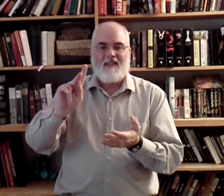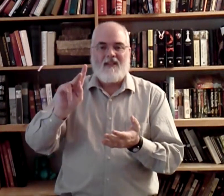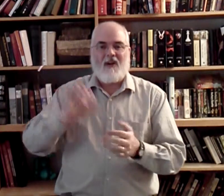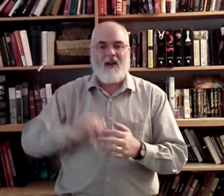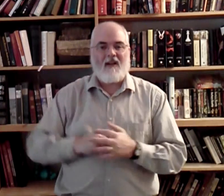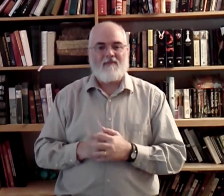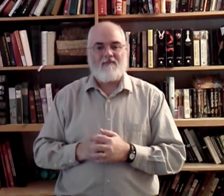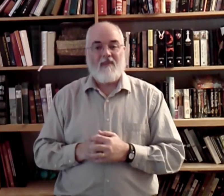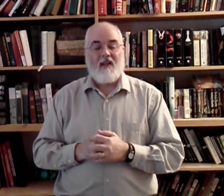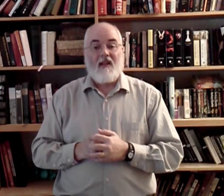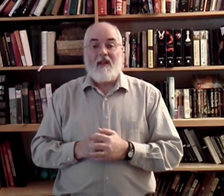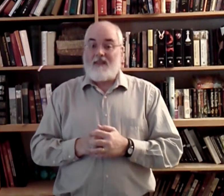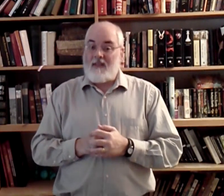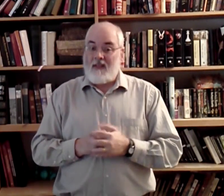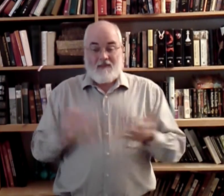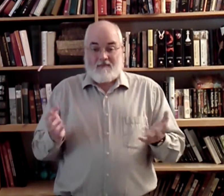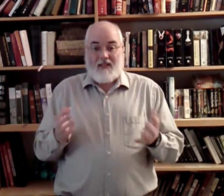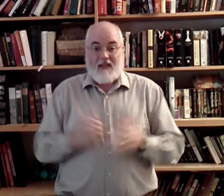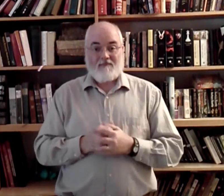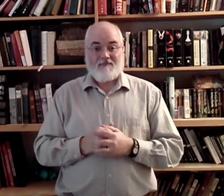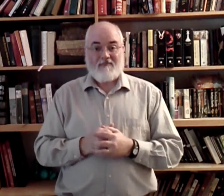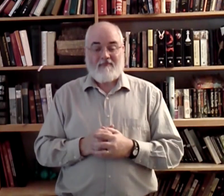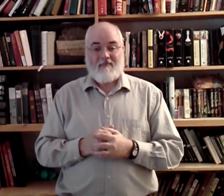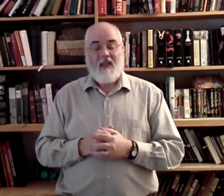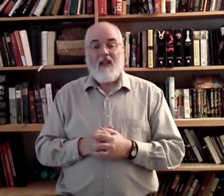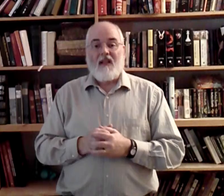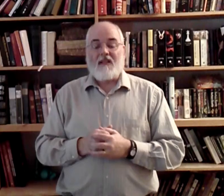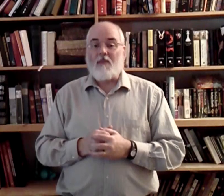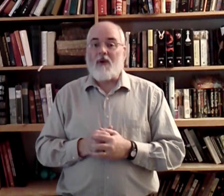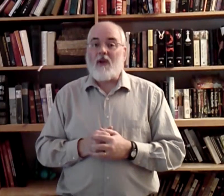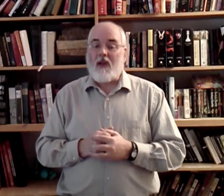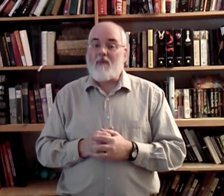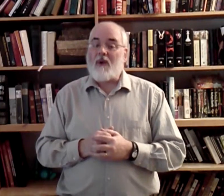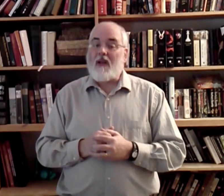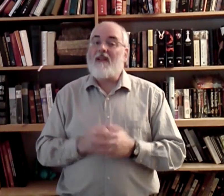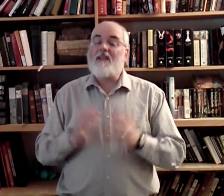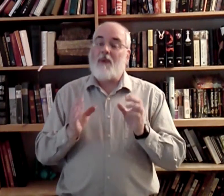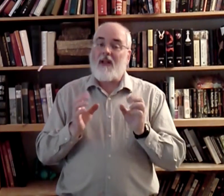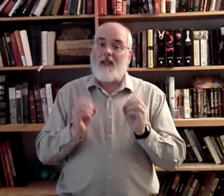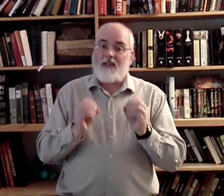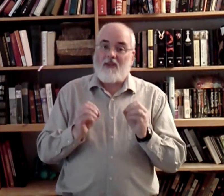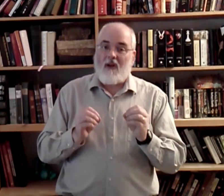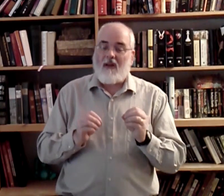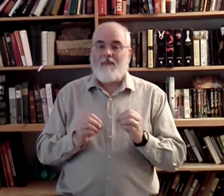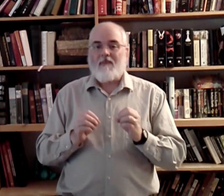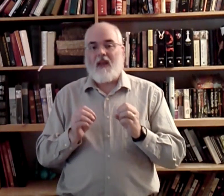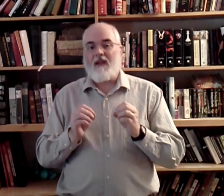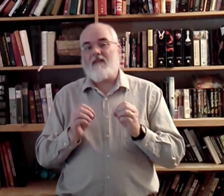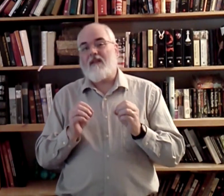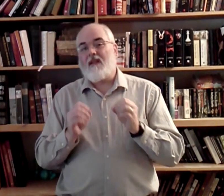pay. All right. That's it. This is a pretty quick and pretty, this is a pretty easy song, and it's going to be a